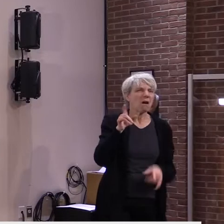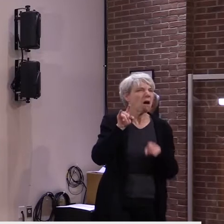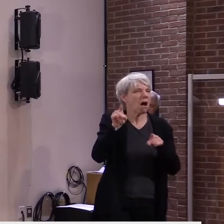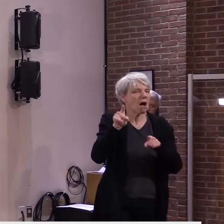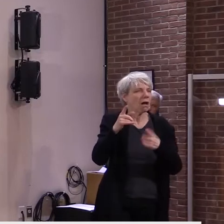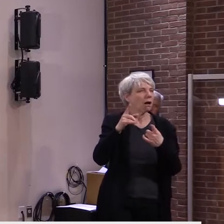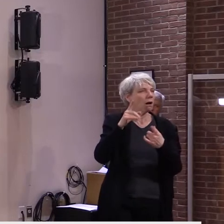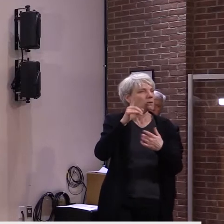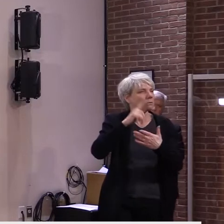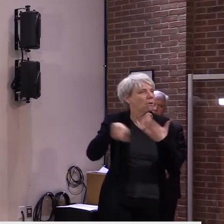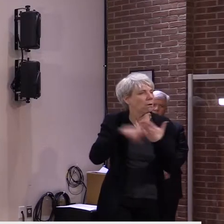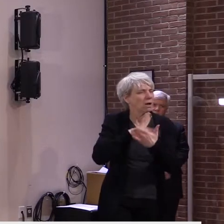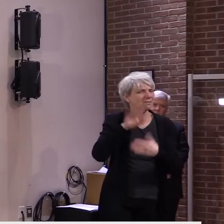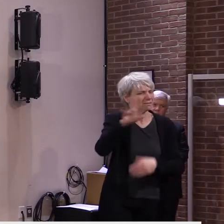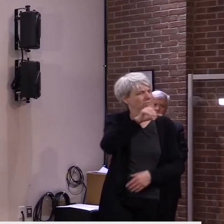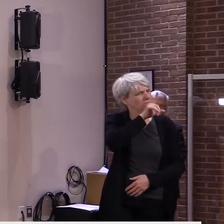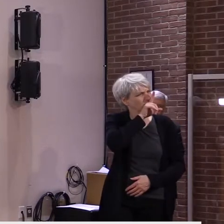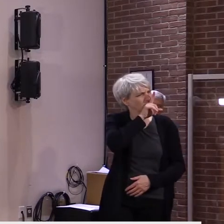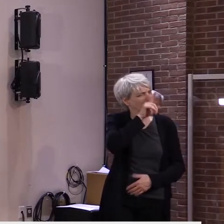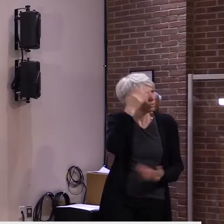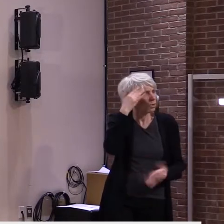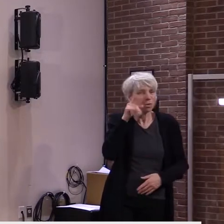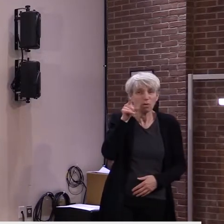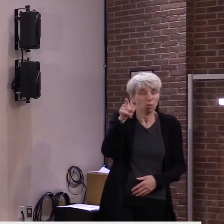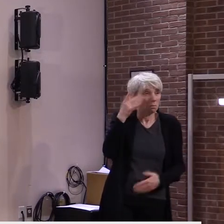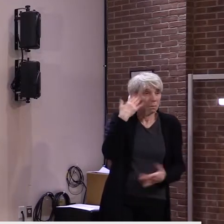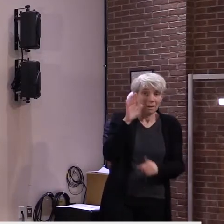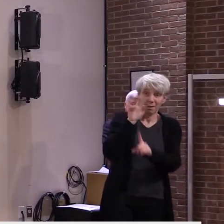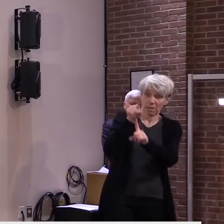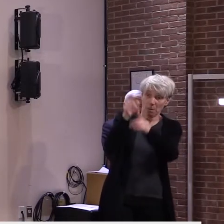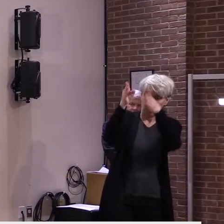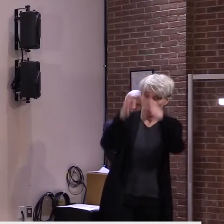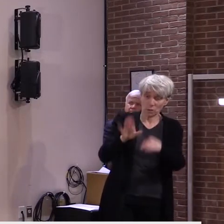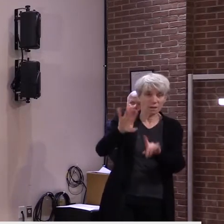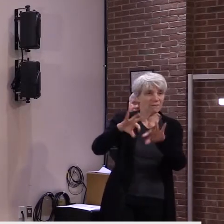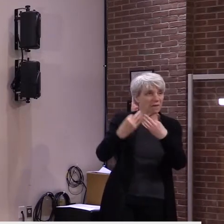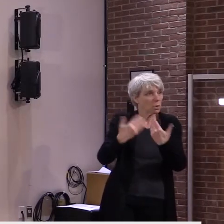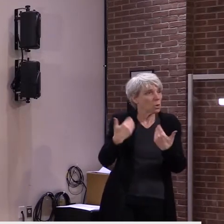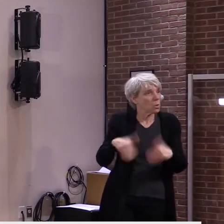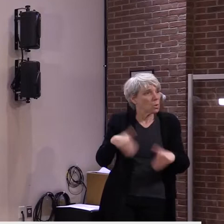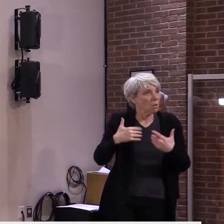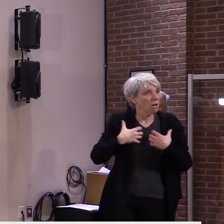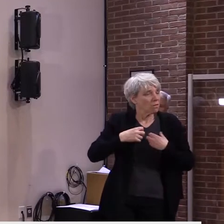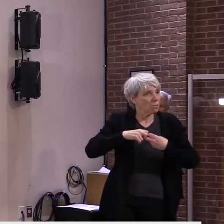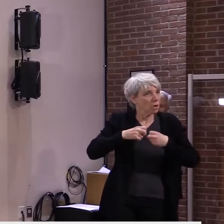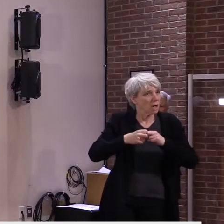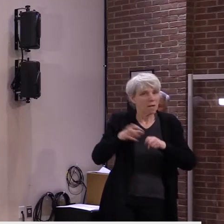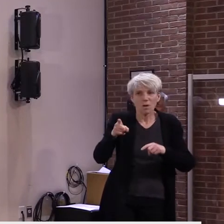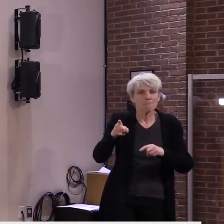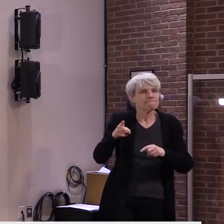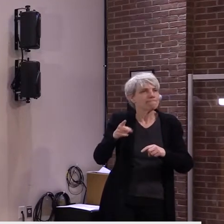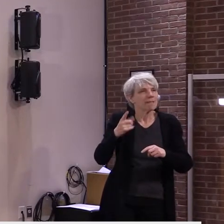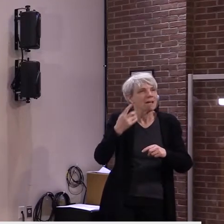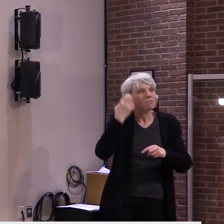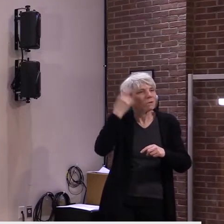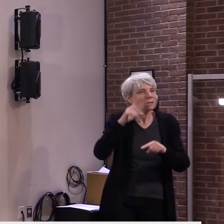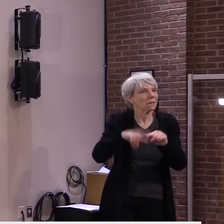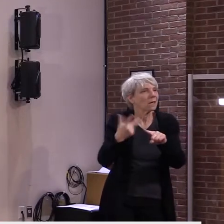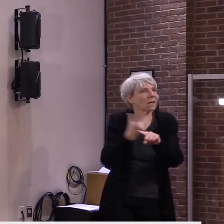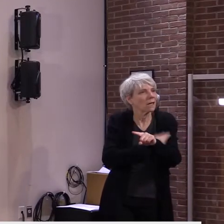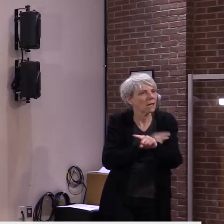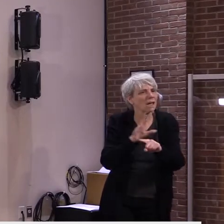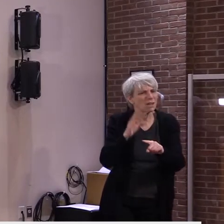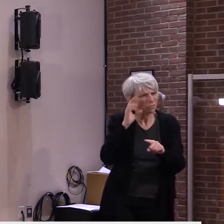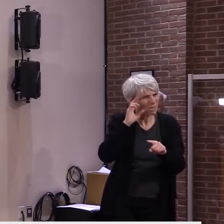situation. Maybe there's a staffer who goes home to people who can't be vaccinated or who might be